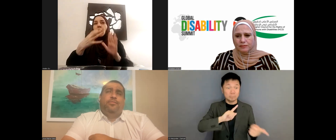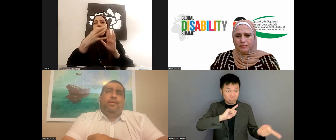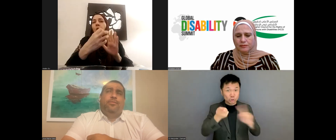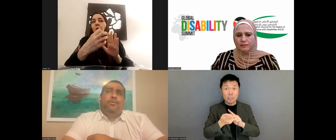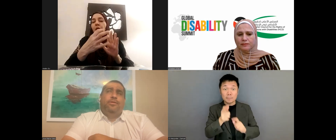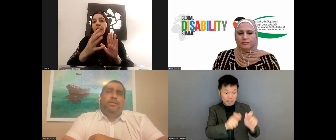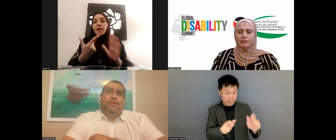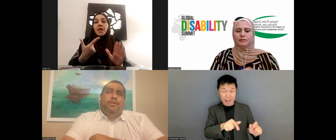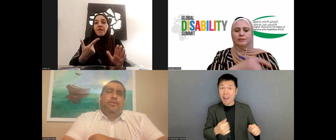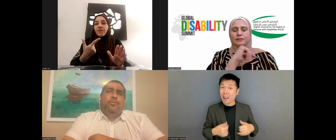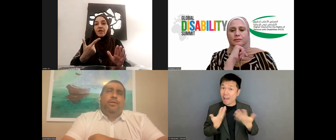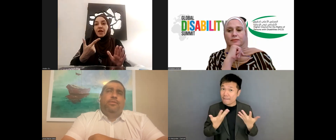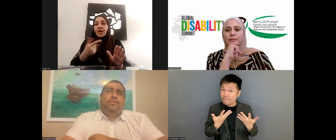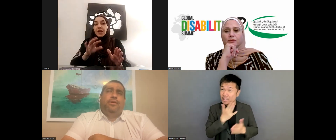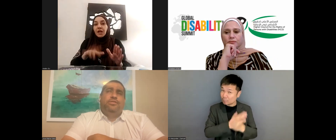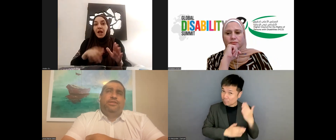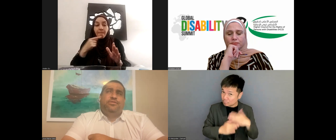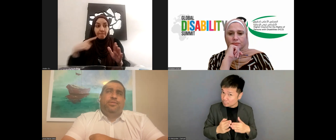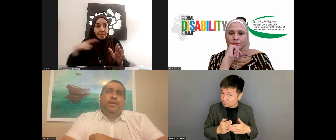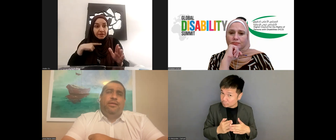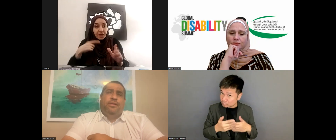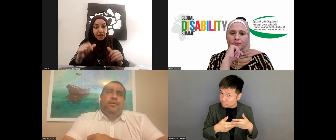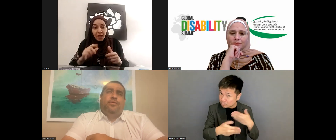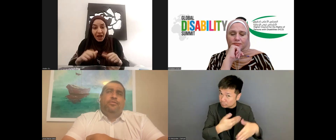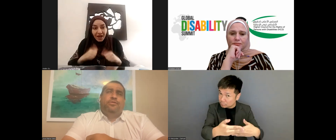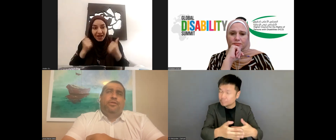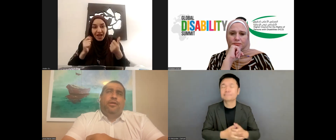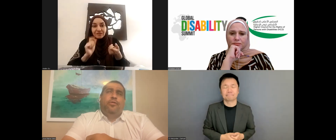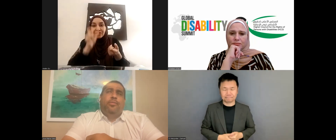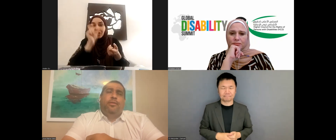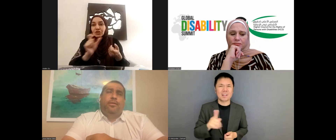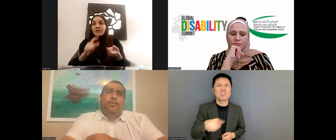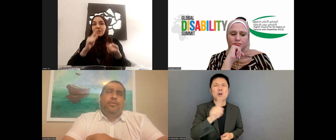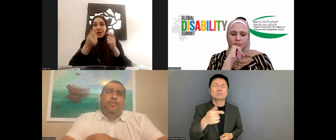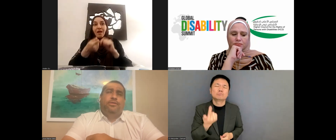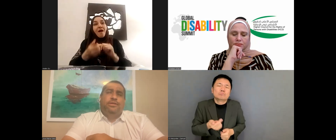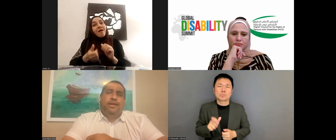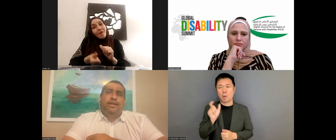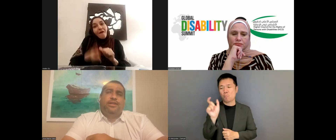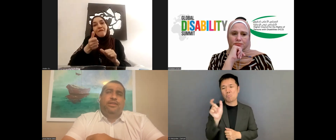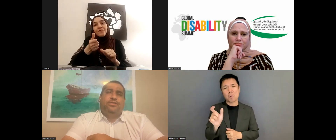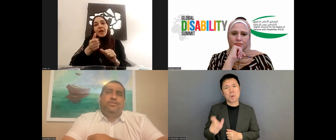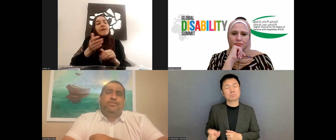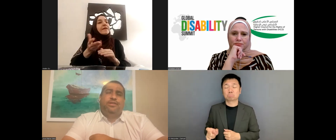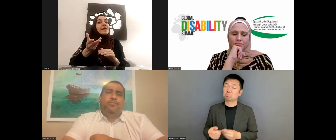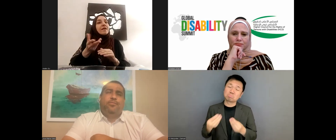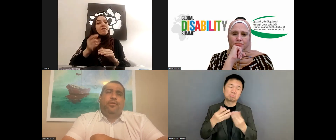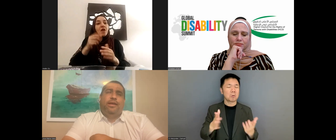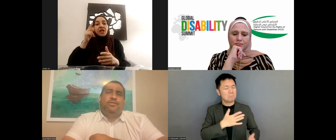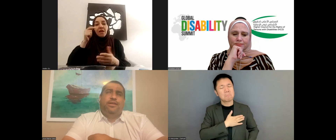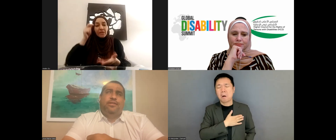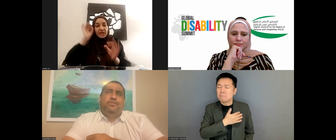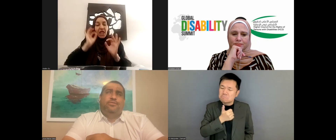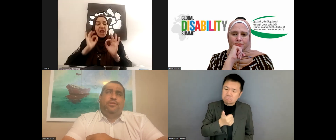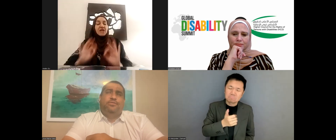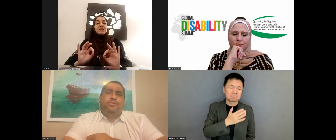disabilities. So we really want commitments not just to be those global good intentions to say we will